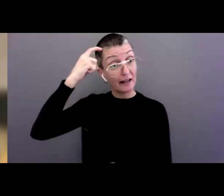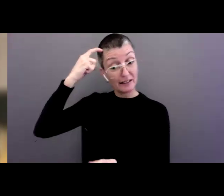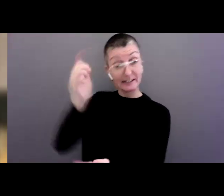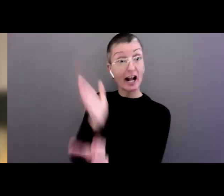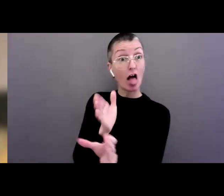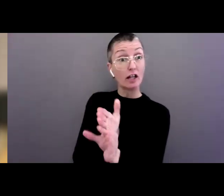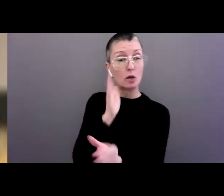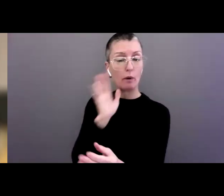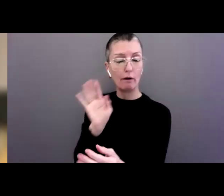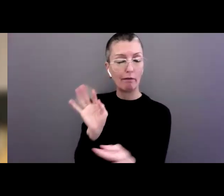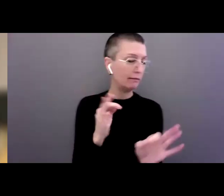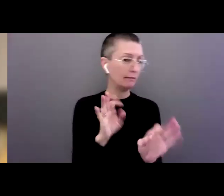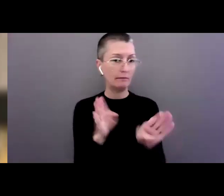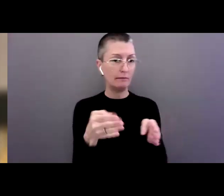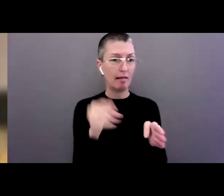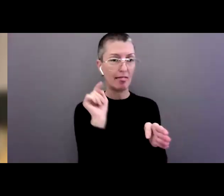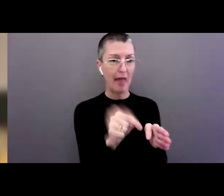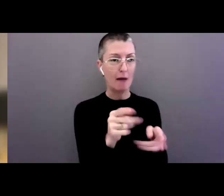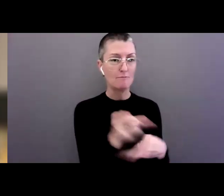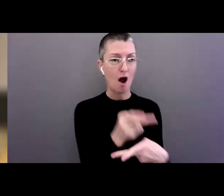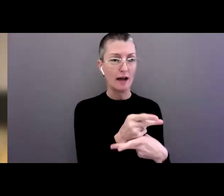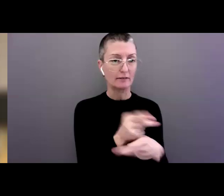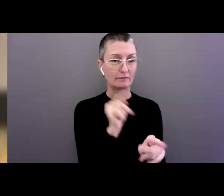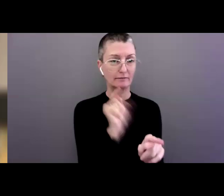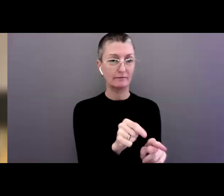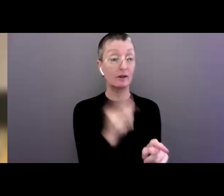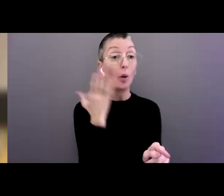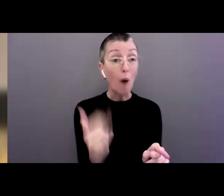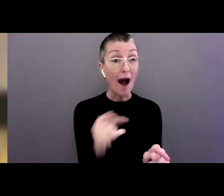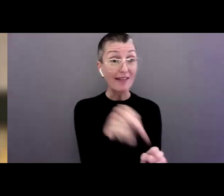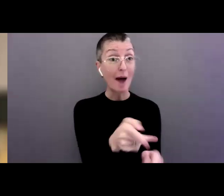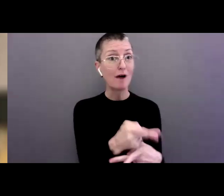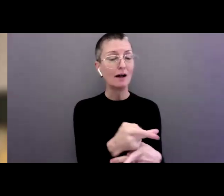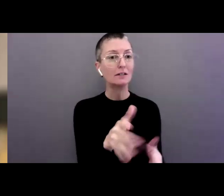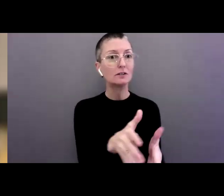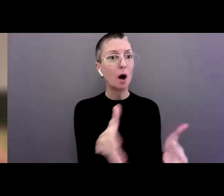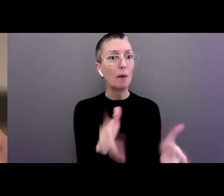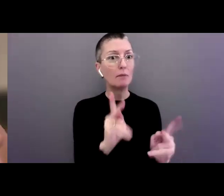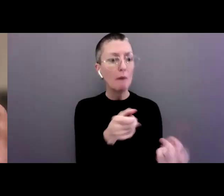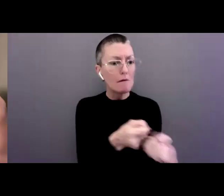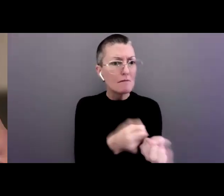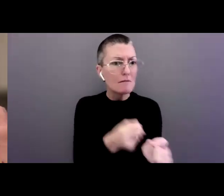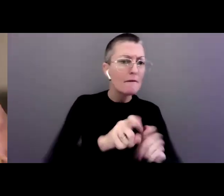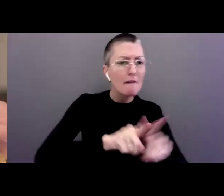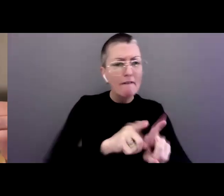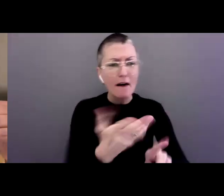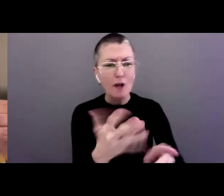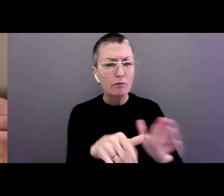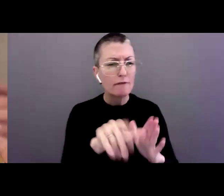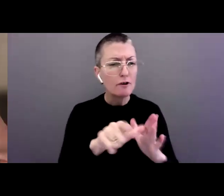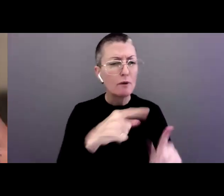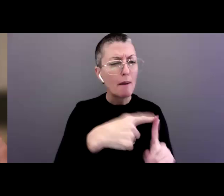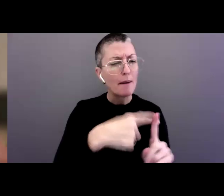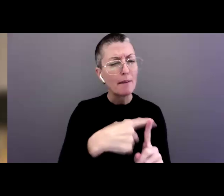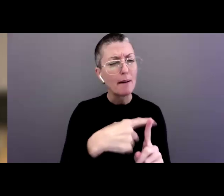product. And why is it going to go to that product? Because that product has so much belief. Like I said, once people